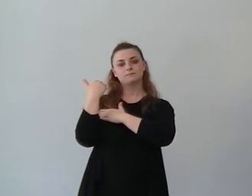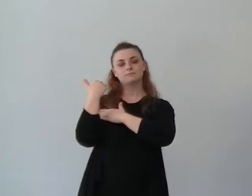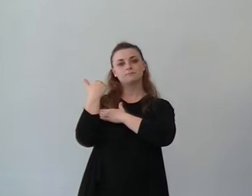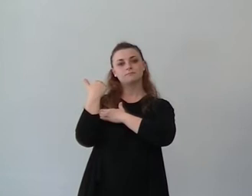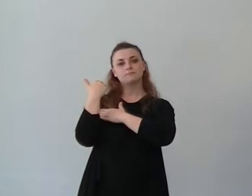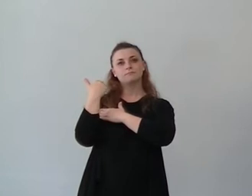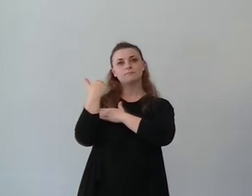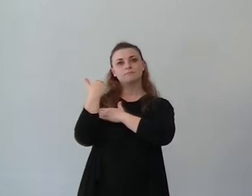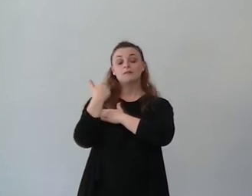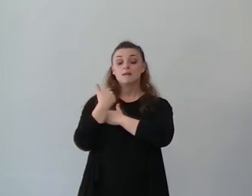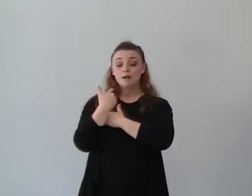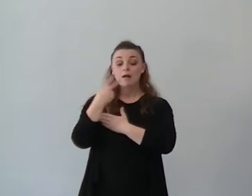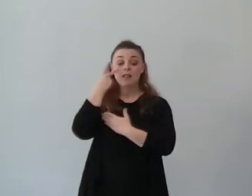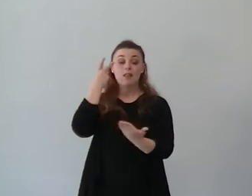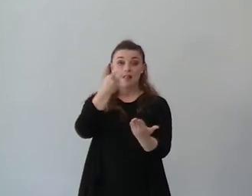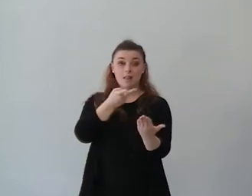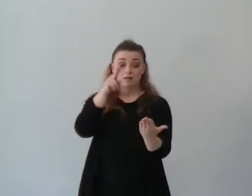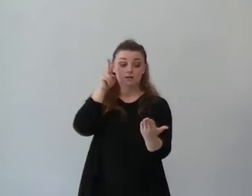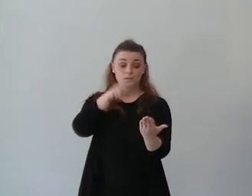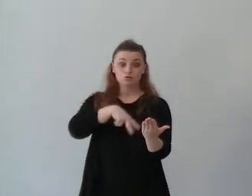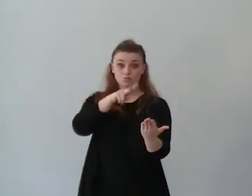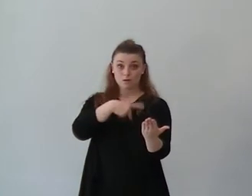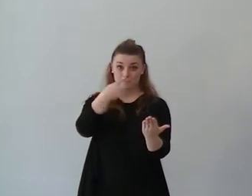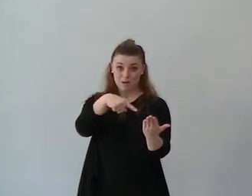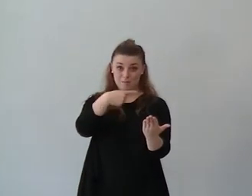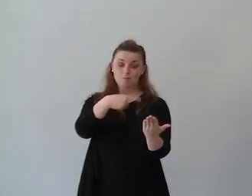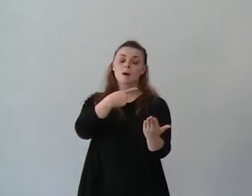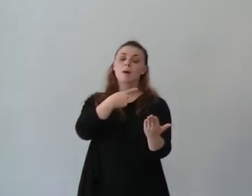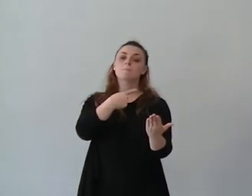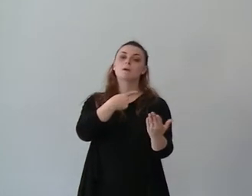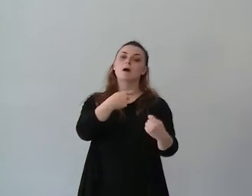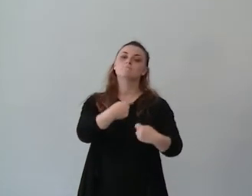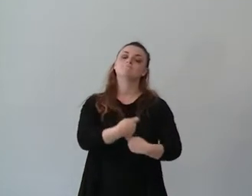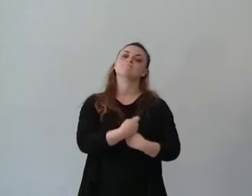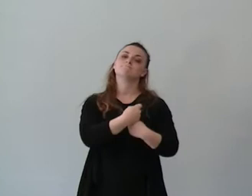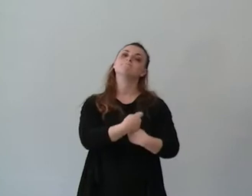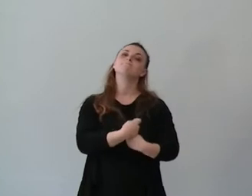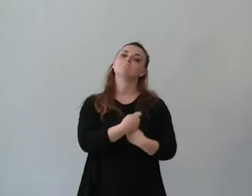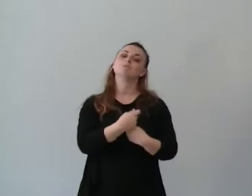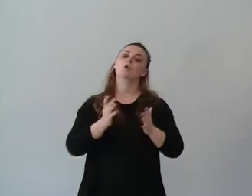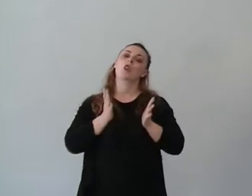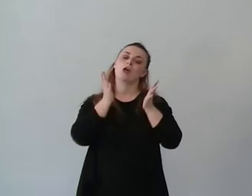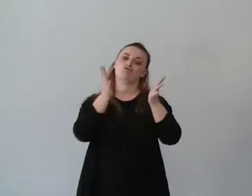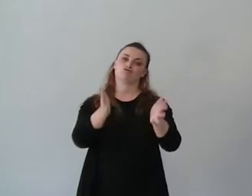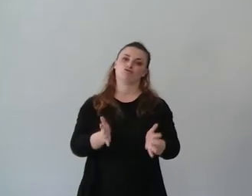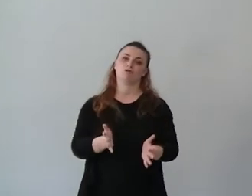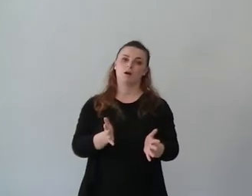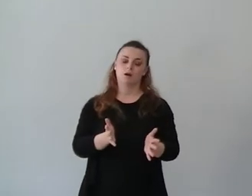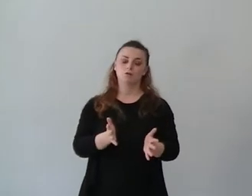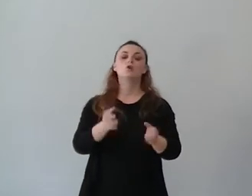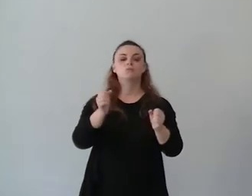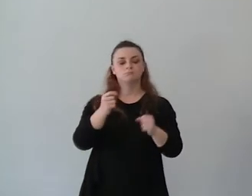incoraggiamento in questi libri. And I know that that would be possible for all of you as well. E so che questo può essere possibile anche per tutti